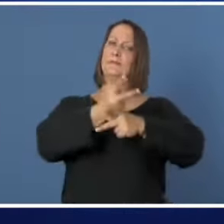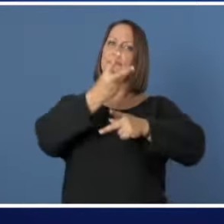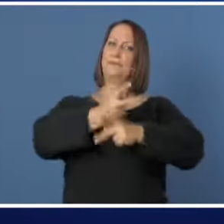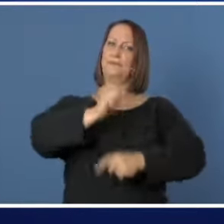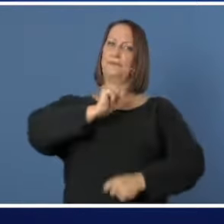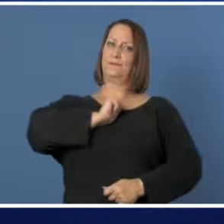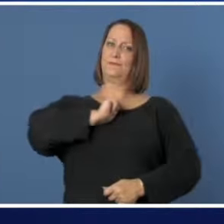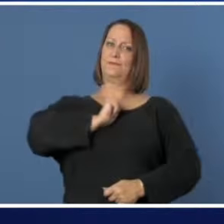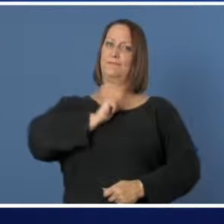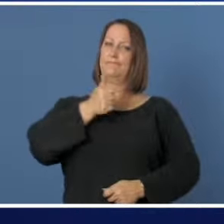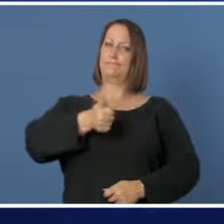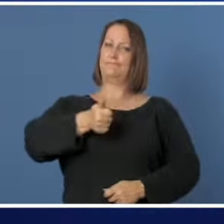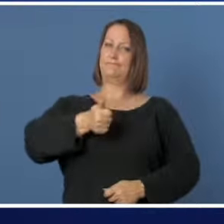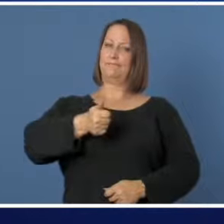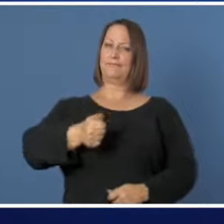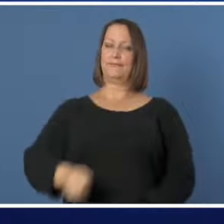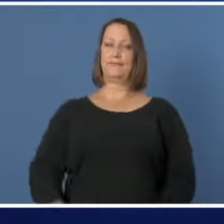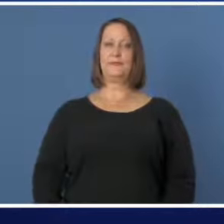Take care of yourself.